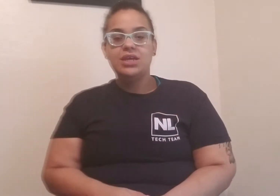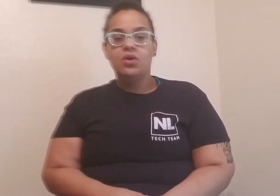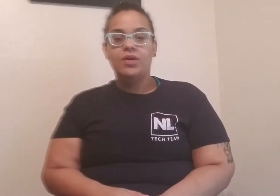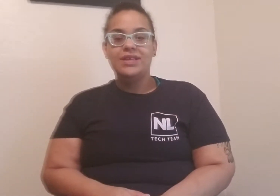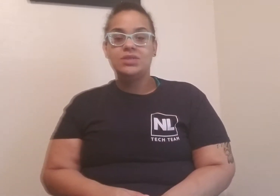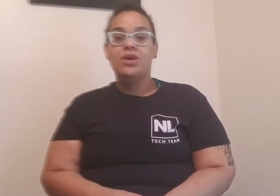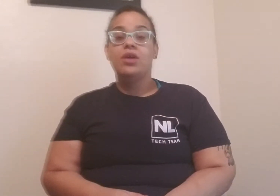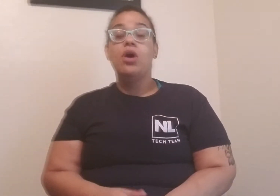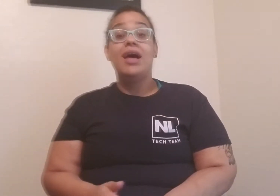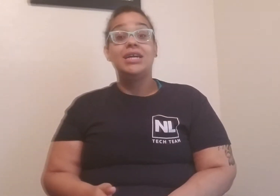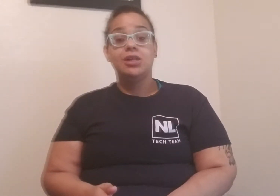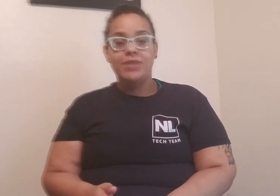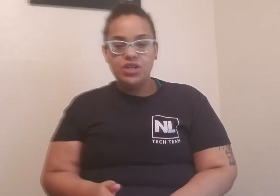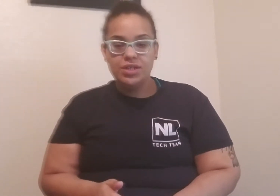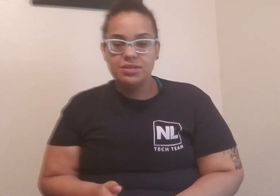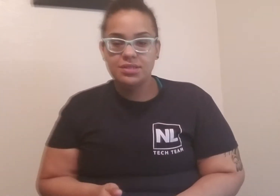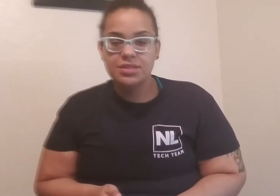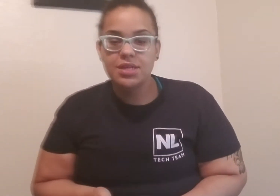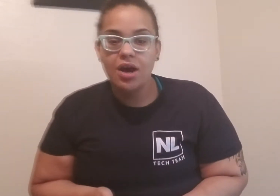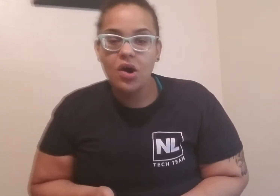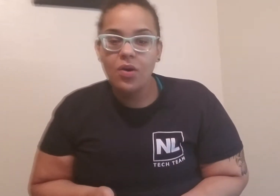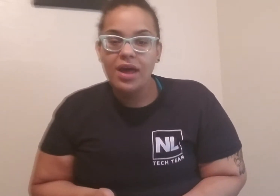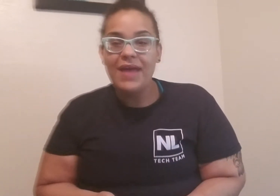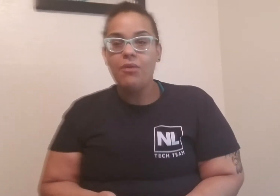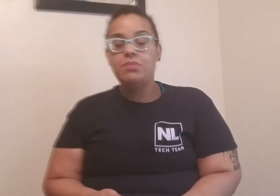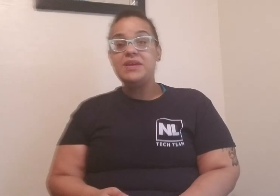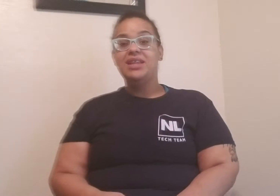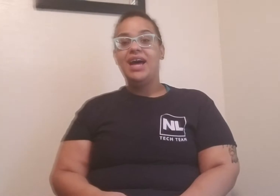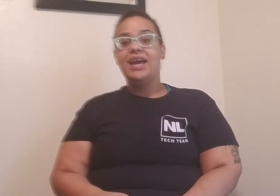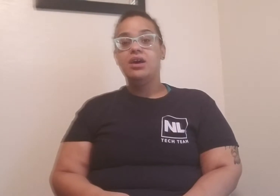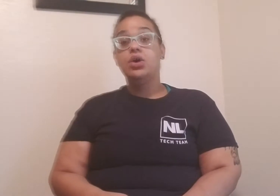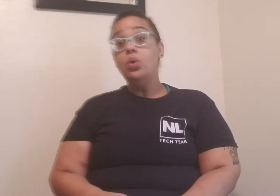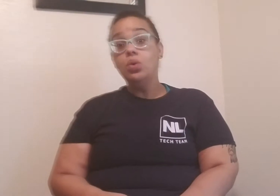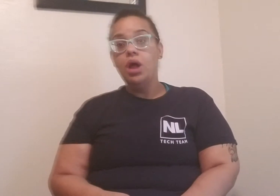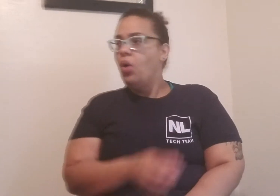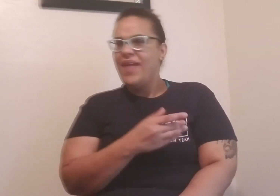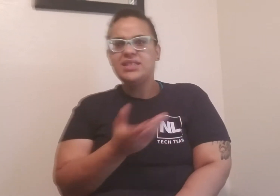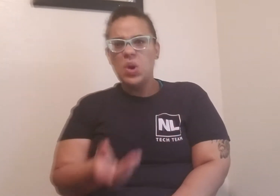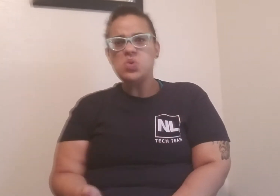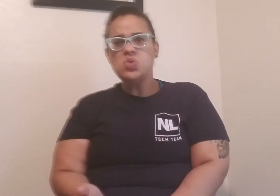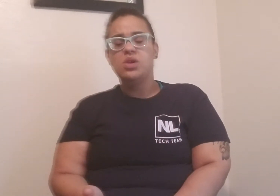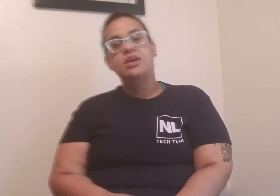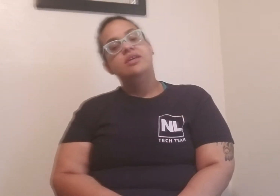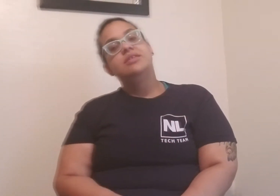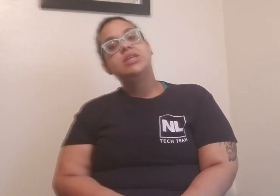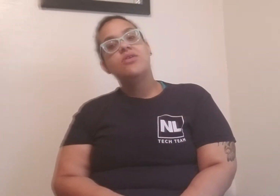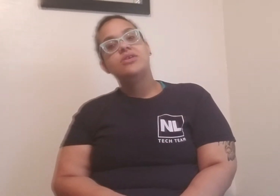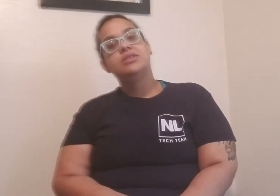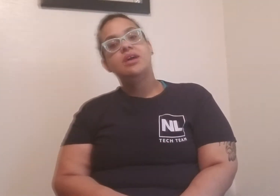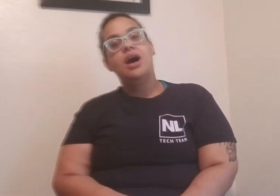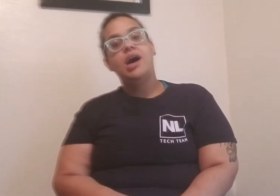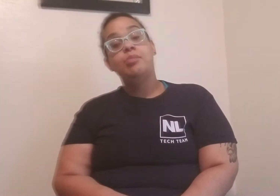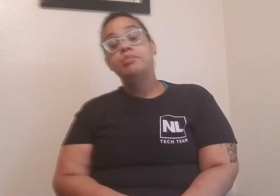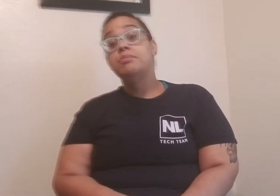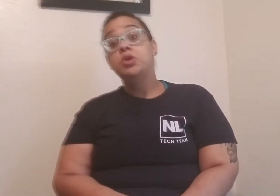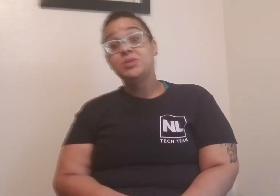so this is what they call exclamation. So that would be like, cool. Oh, that's cool. So there's multiple signs